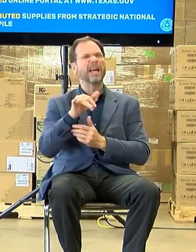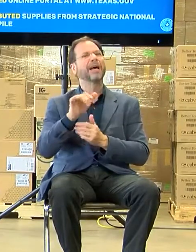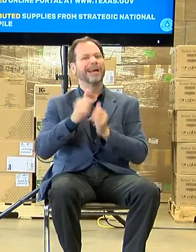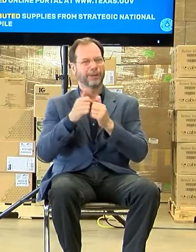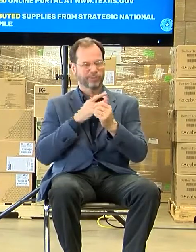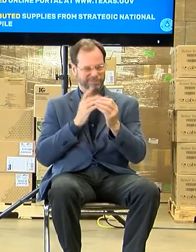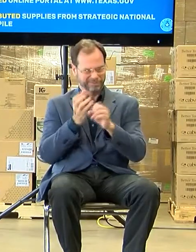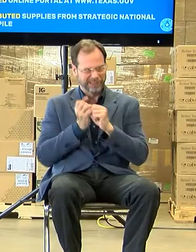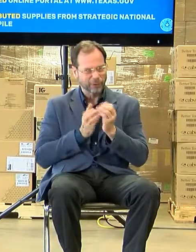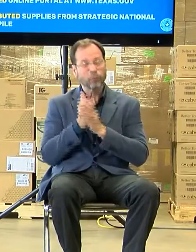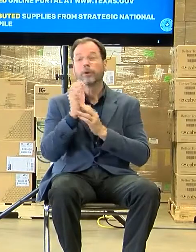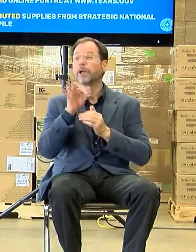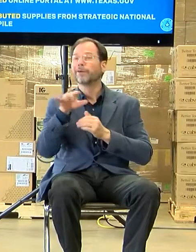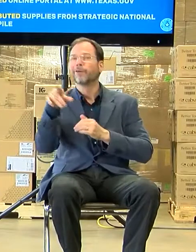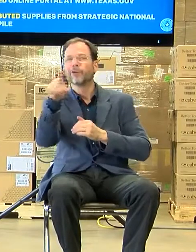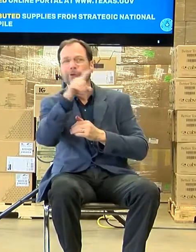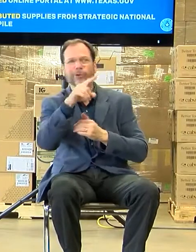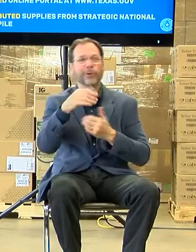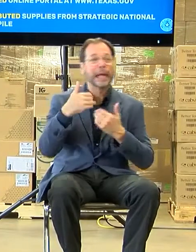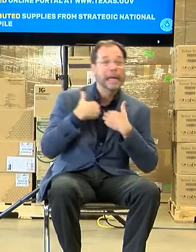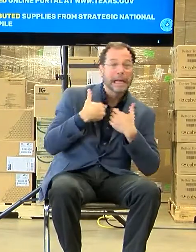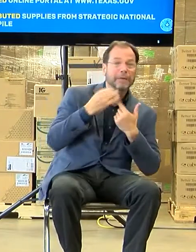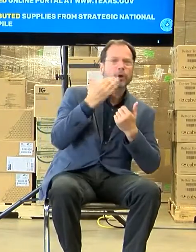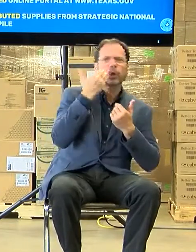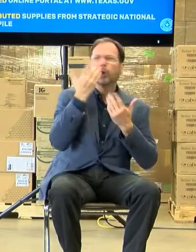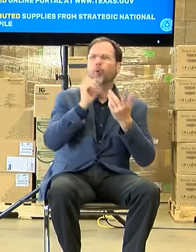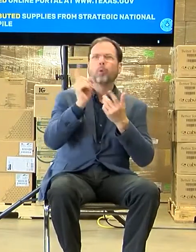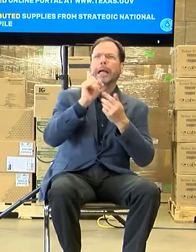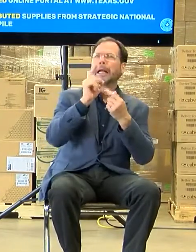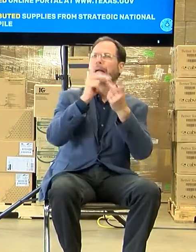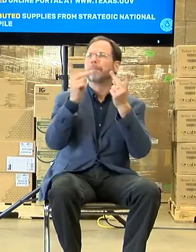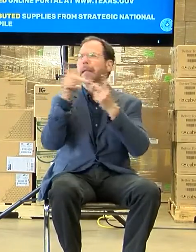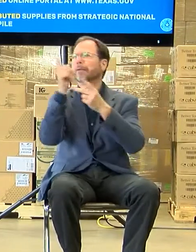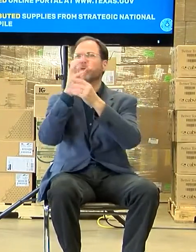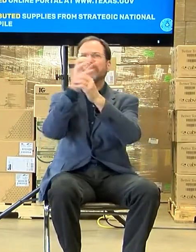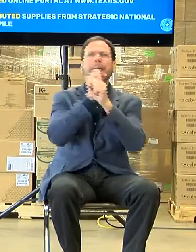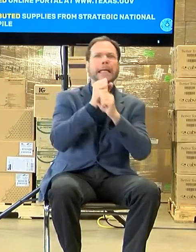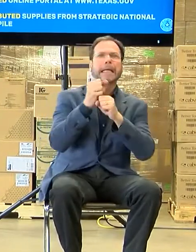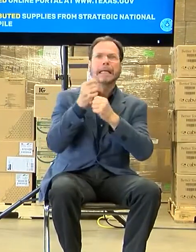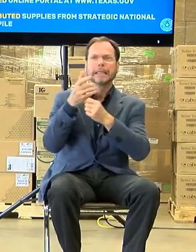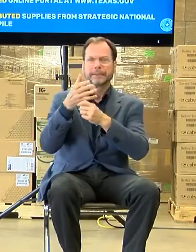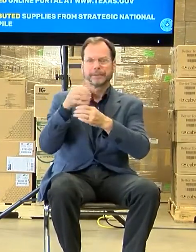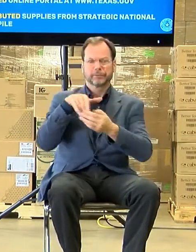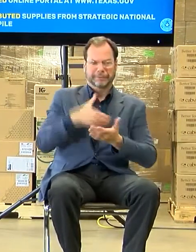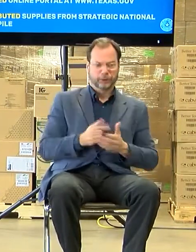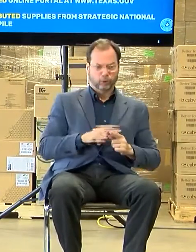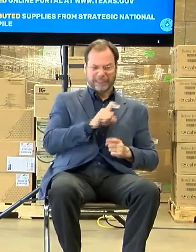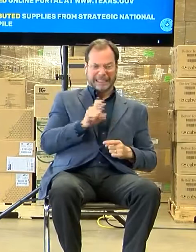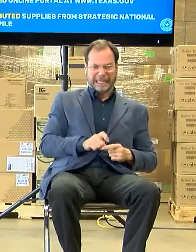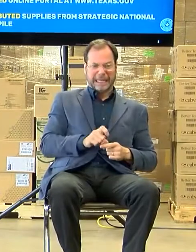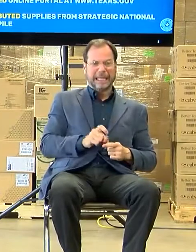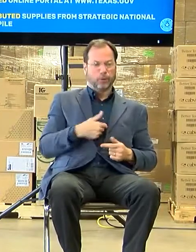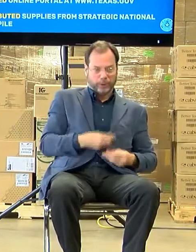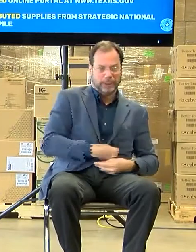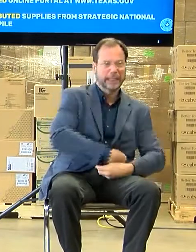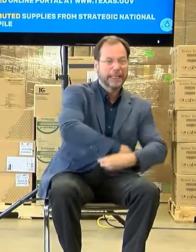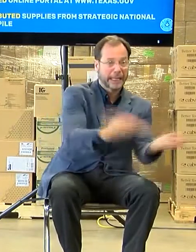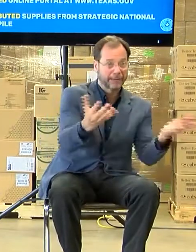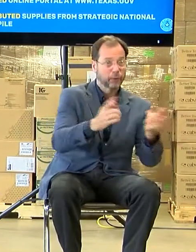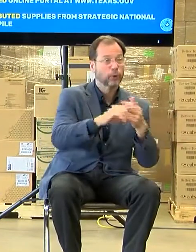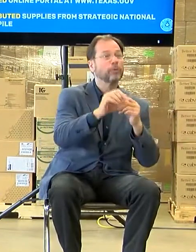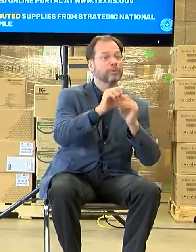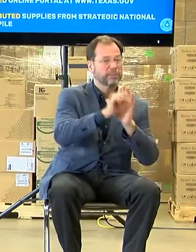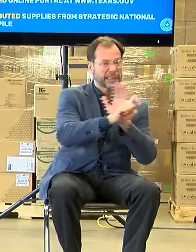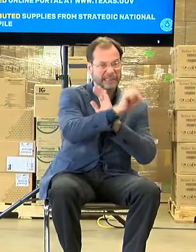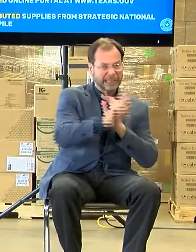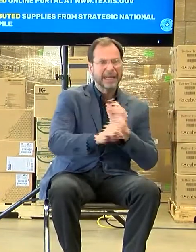www.texas.gov. If you have or know of supplies the state of Texas could use for us to distribute across the state,